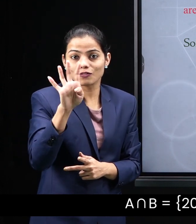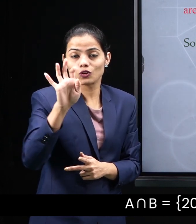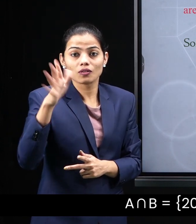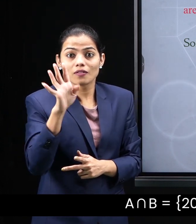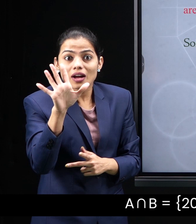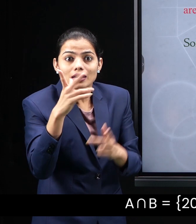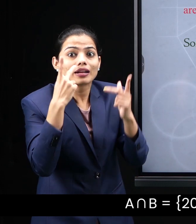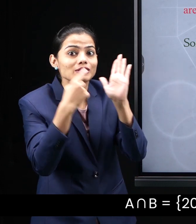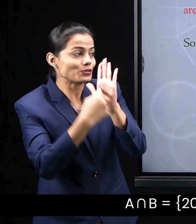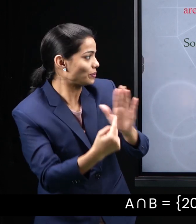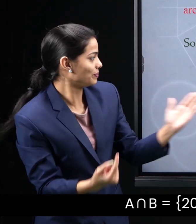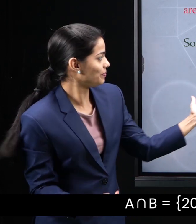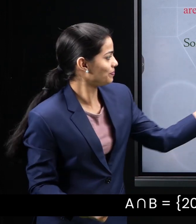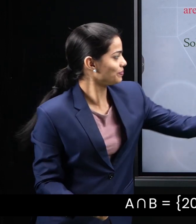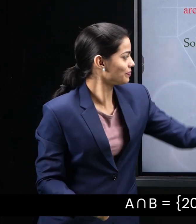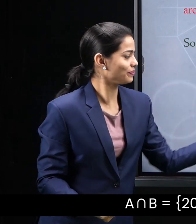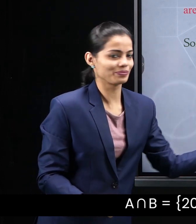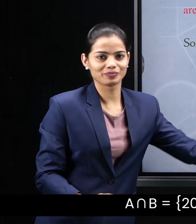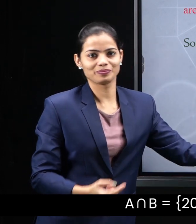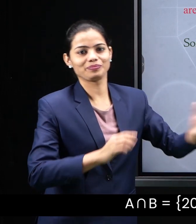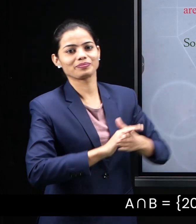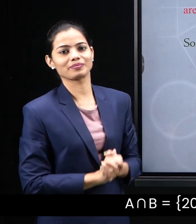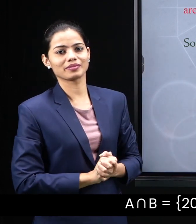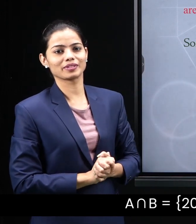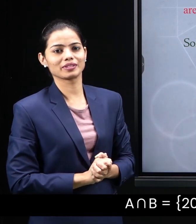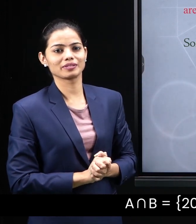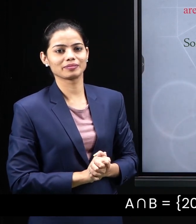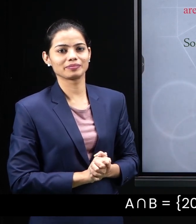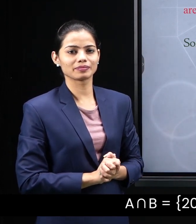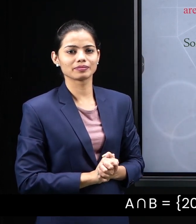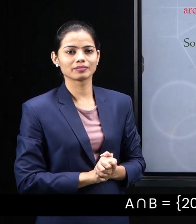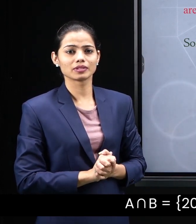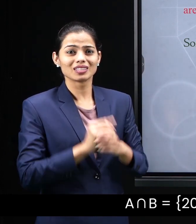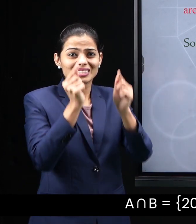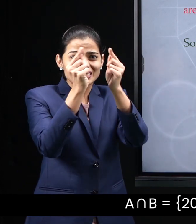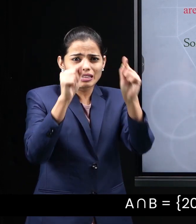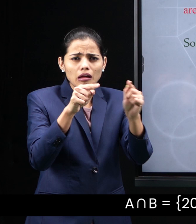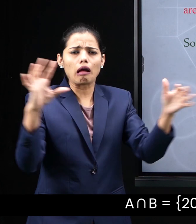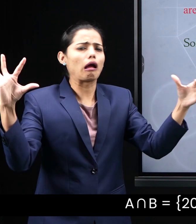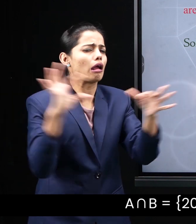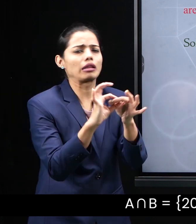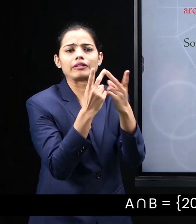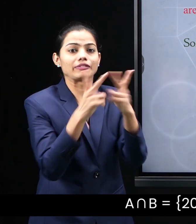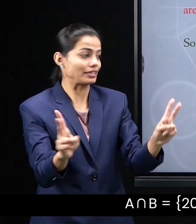24 intersection 25, 30, 40, 45 is equal to null set.